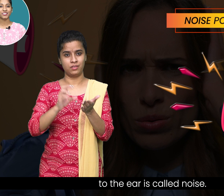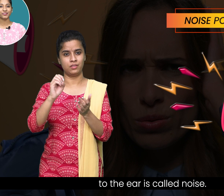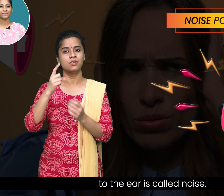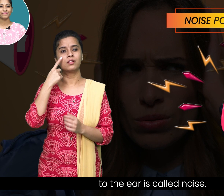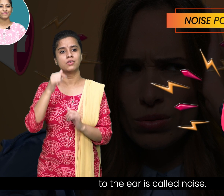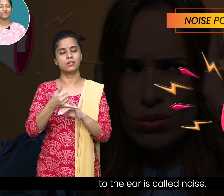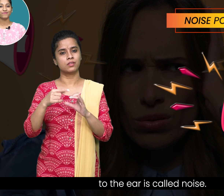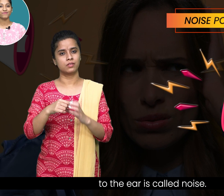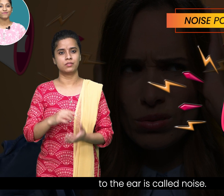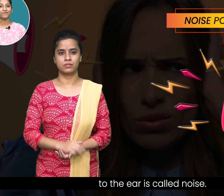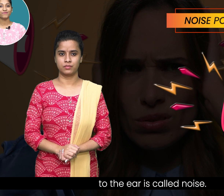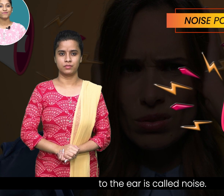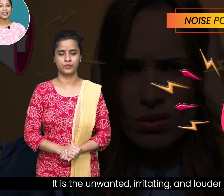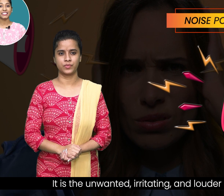noise.